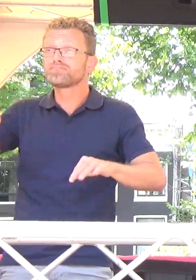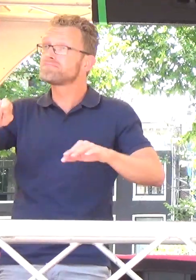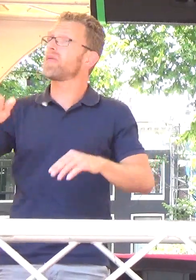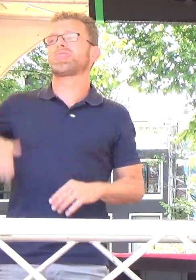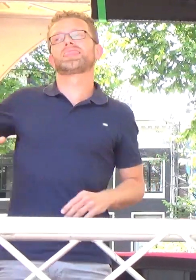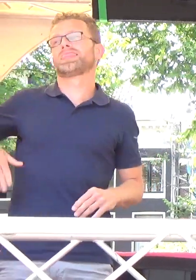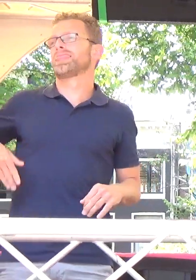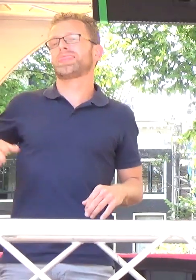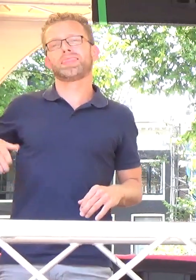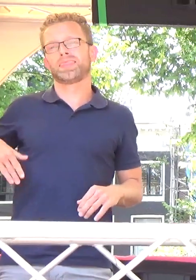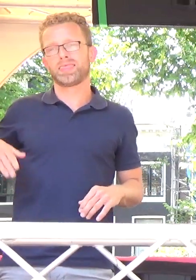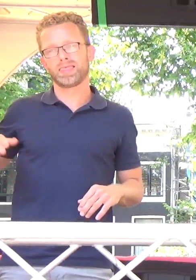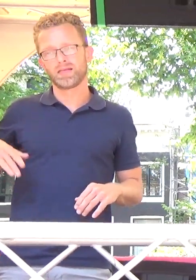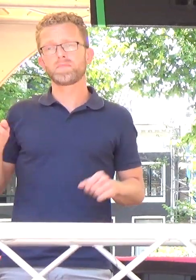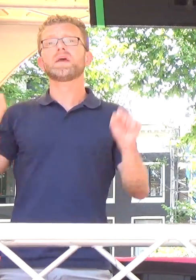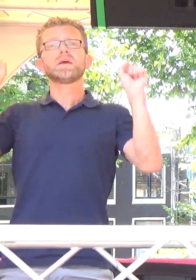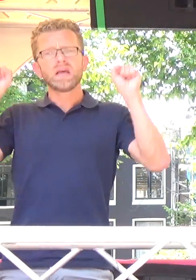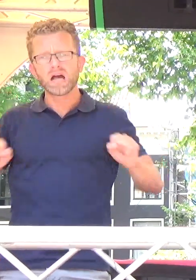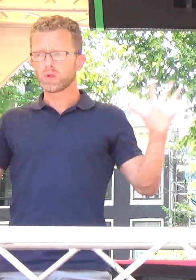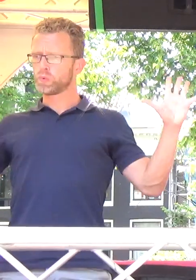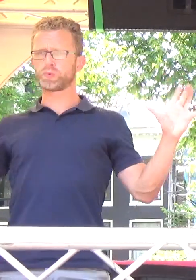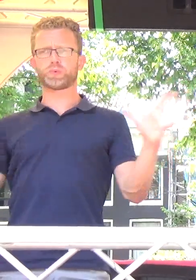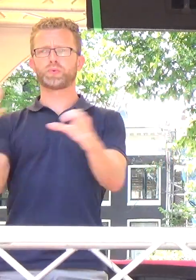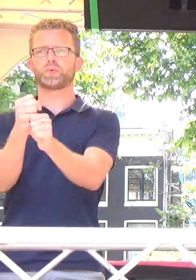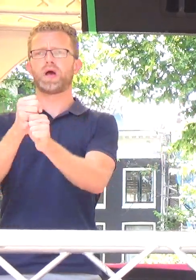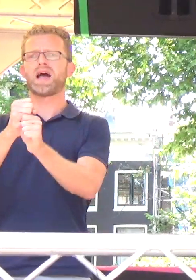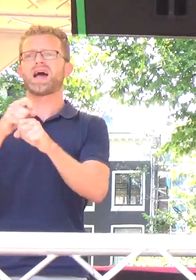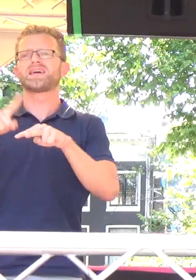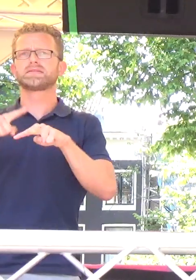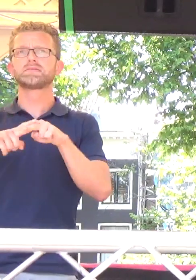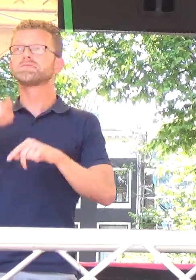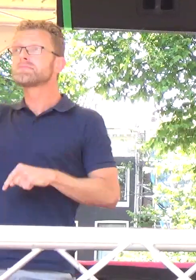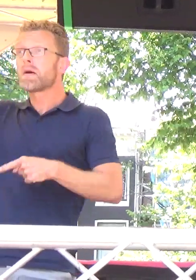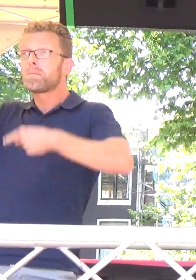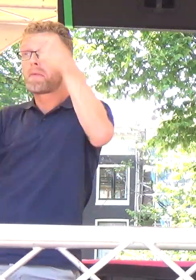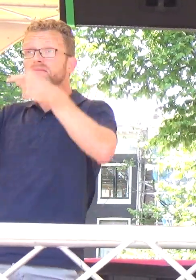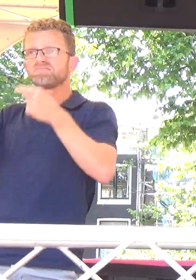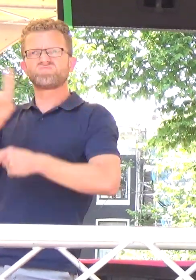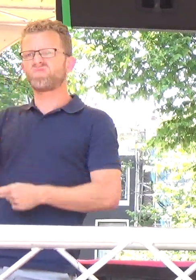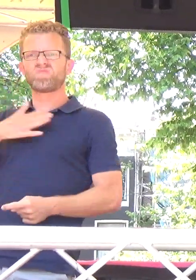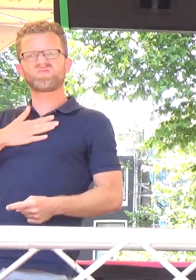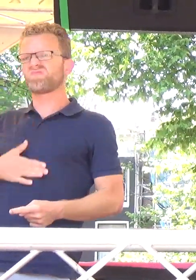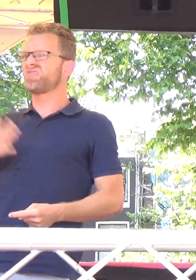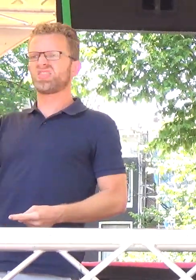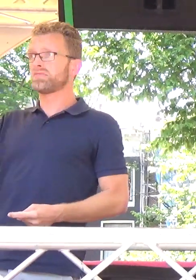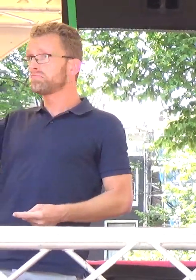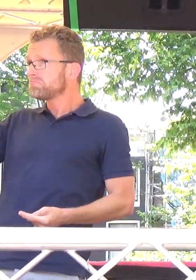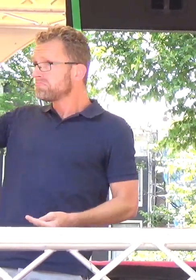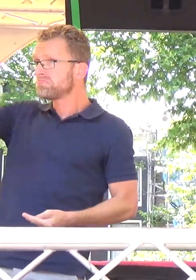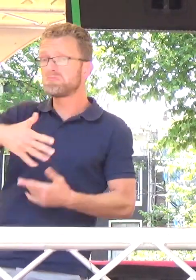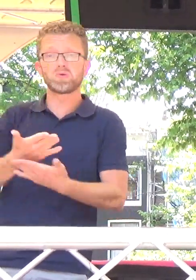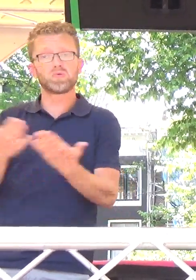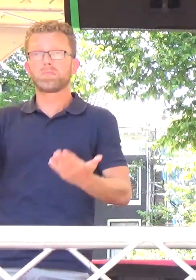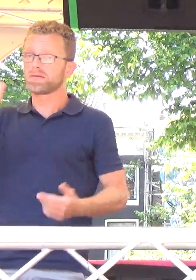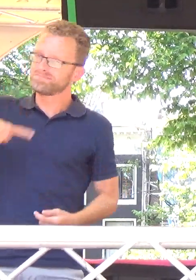collectively can mobilize that political will. And I'm marching in solidarity with all those